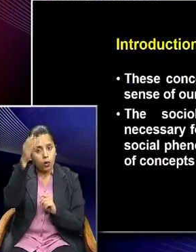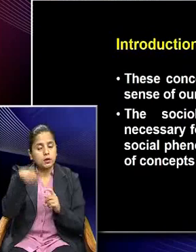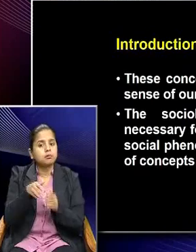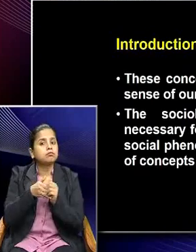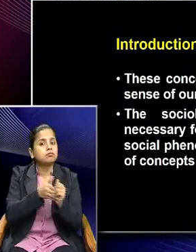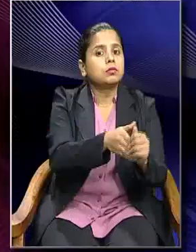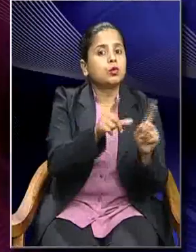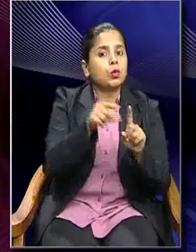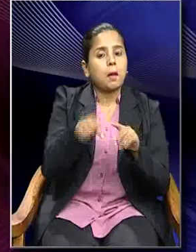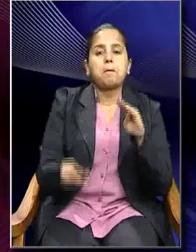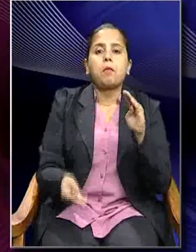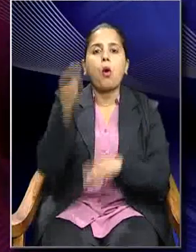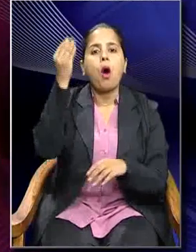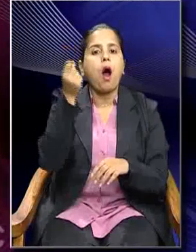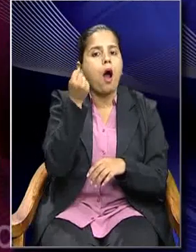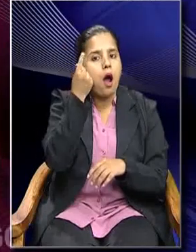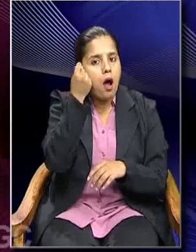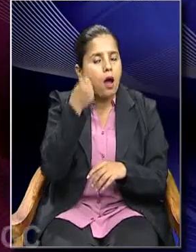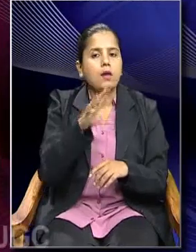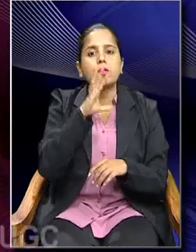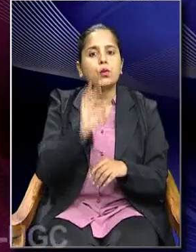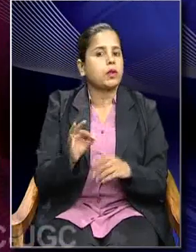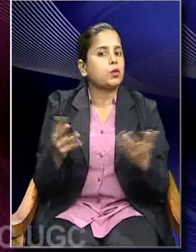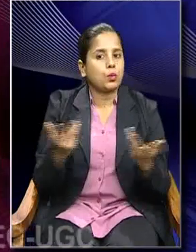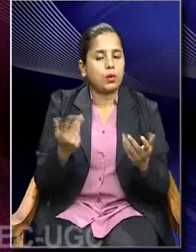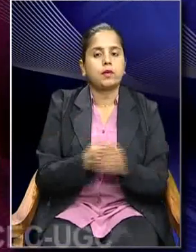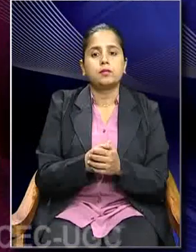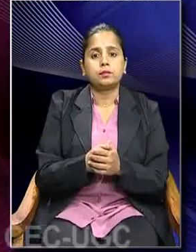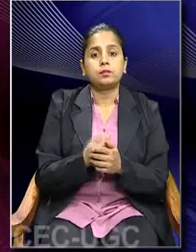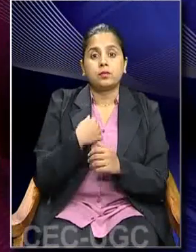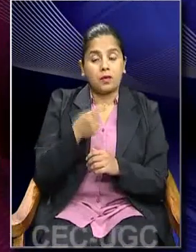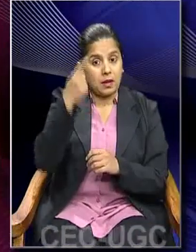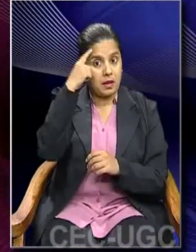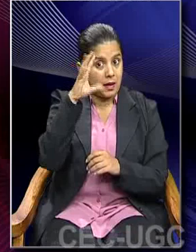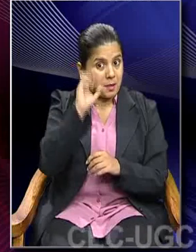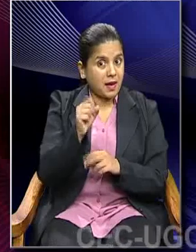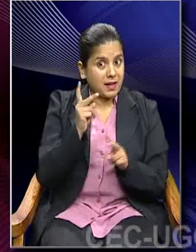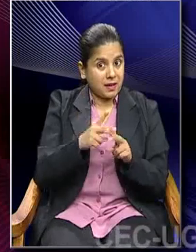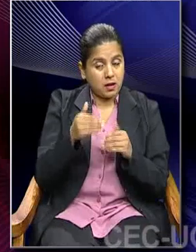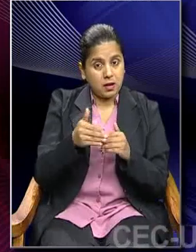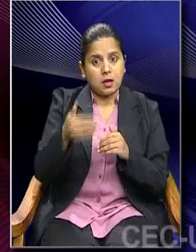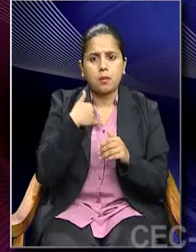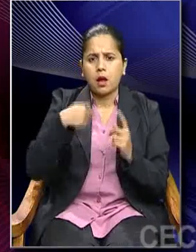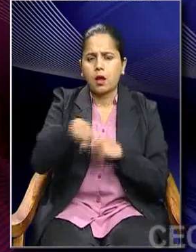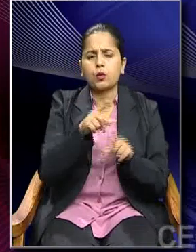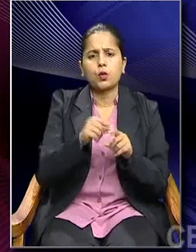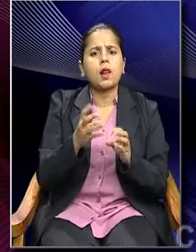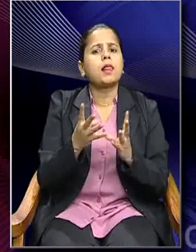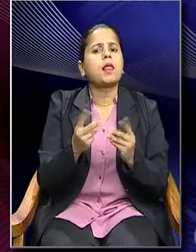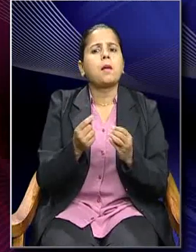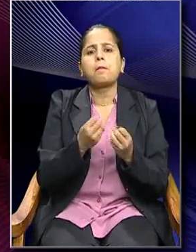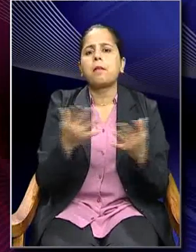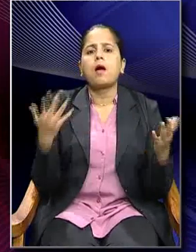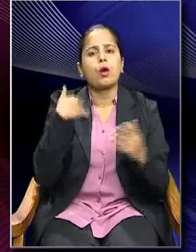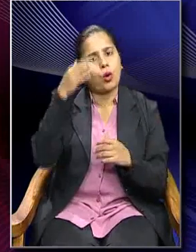to increased understanding of the reality. So to keep in mind that we will be dealing with a number of